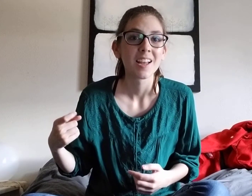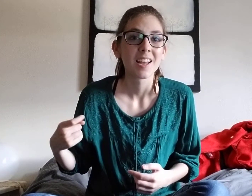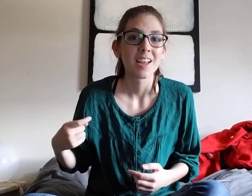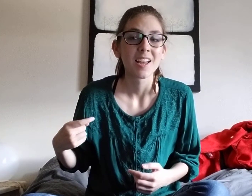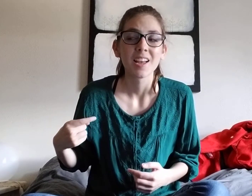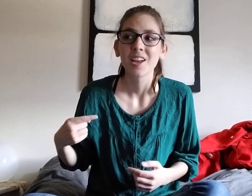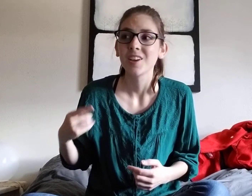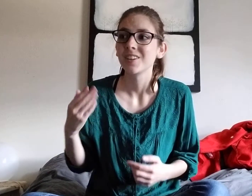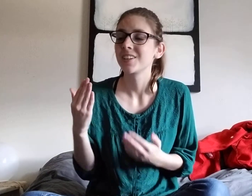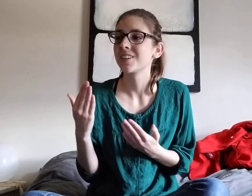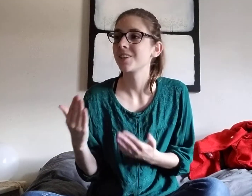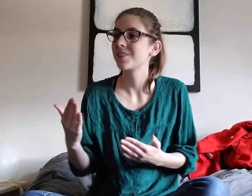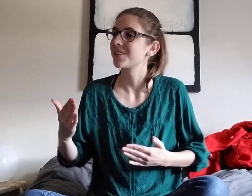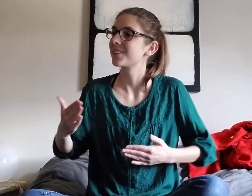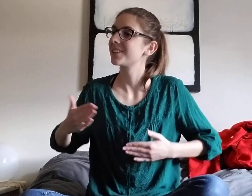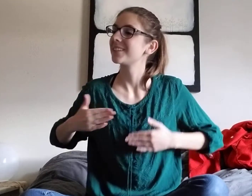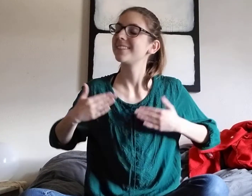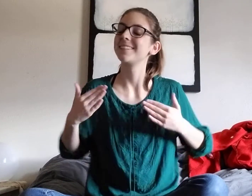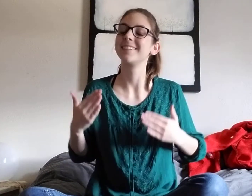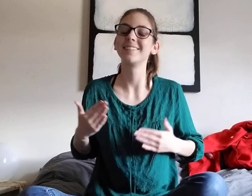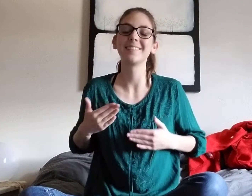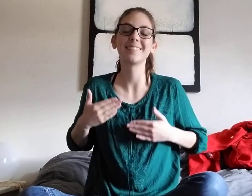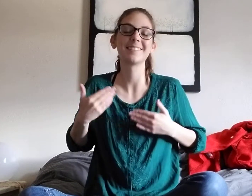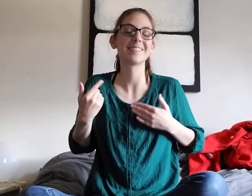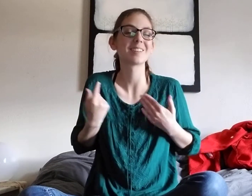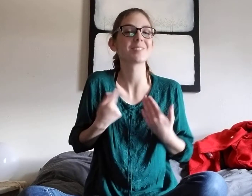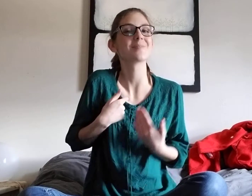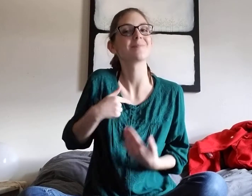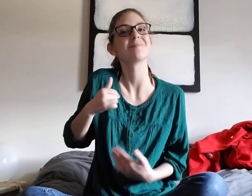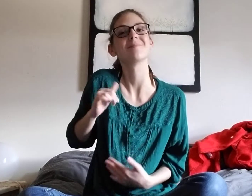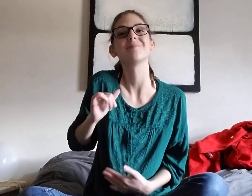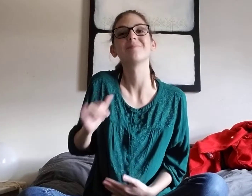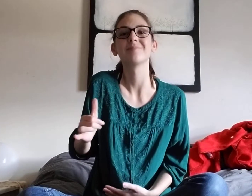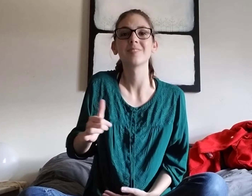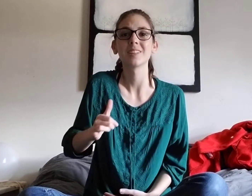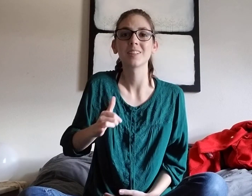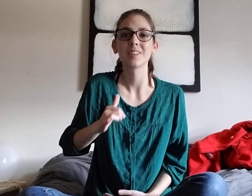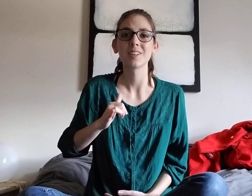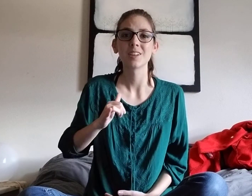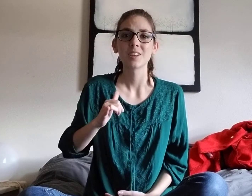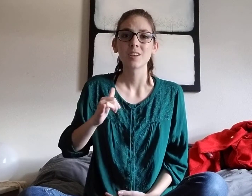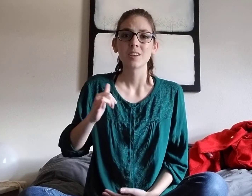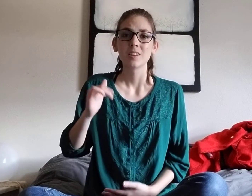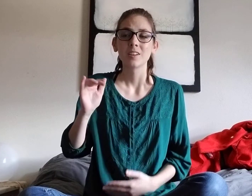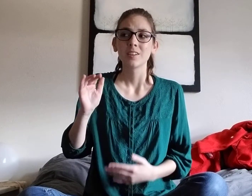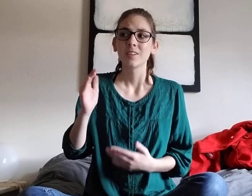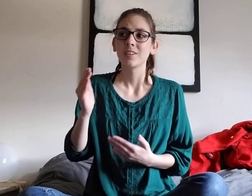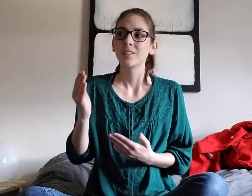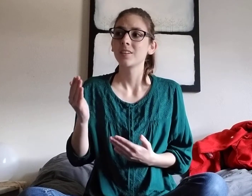And when she was happy, so was I, when she